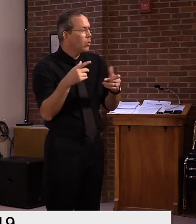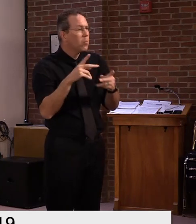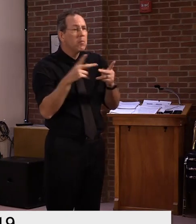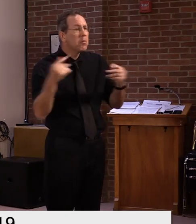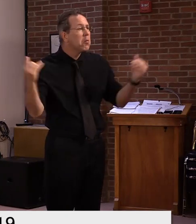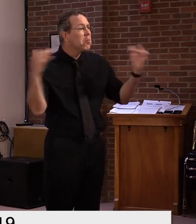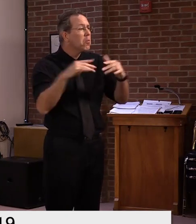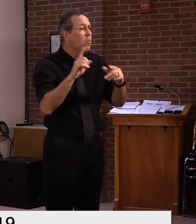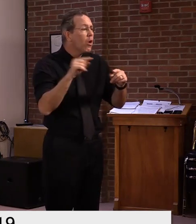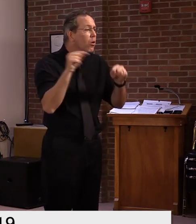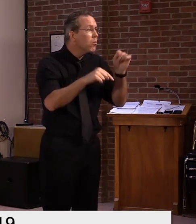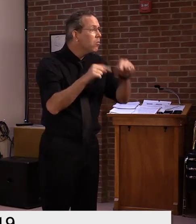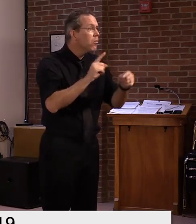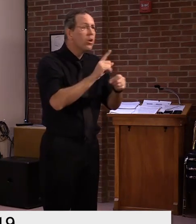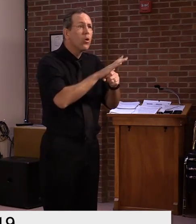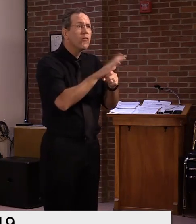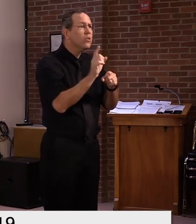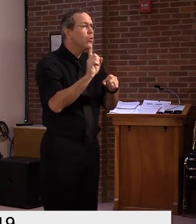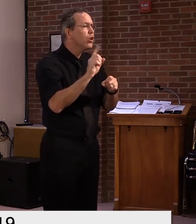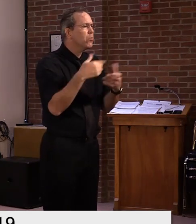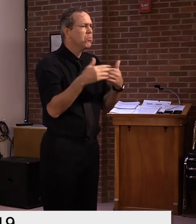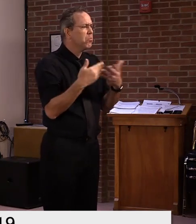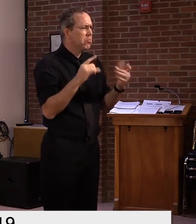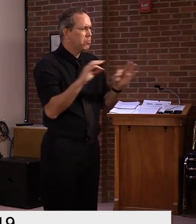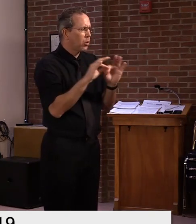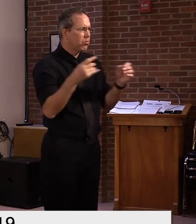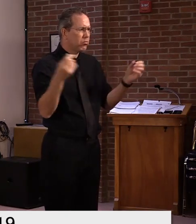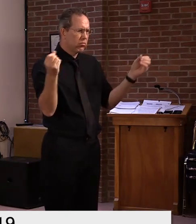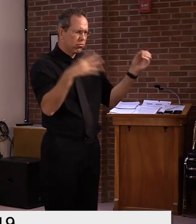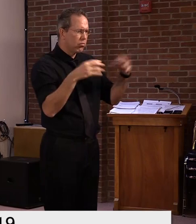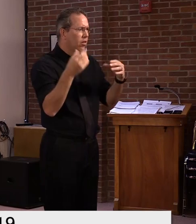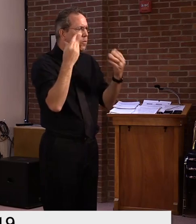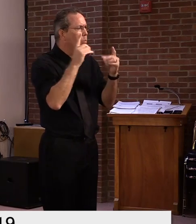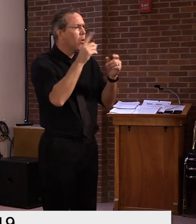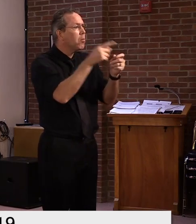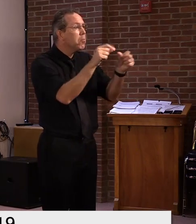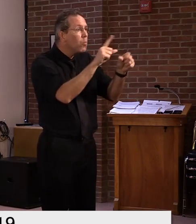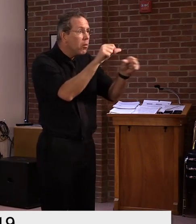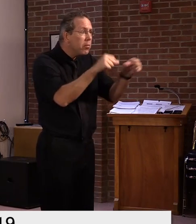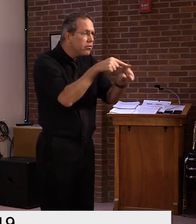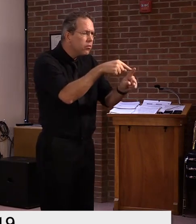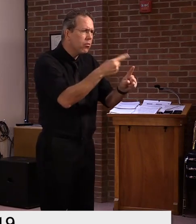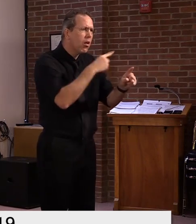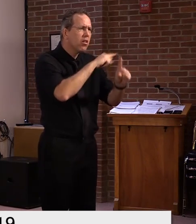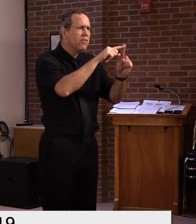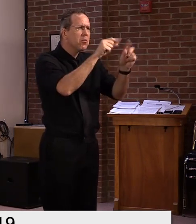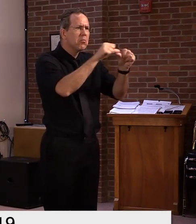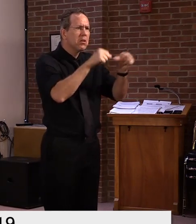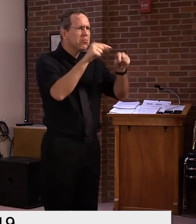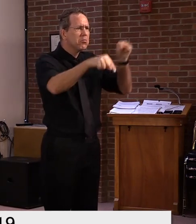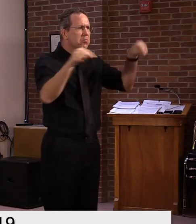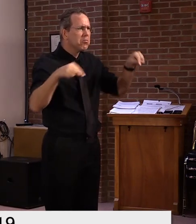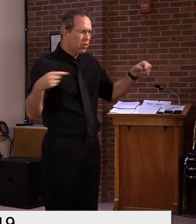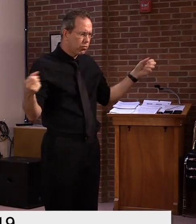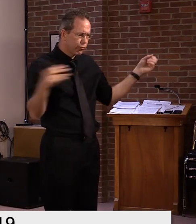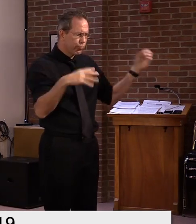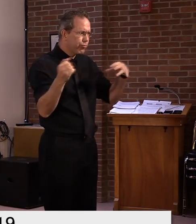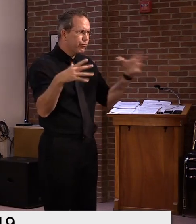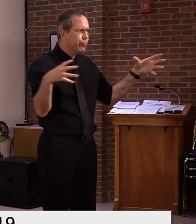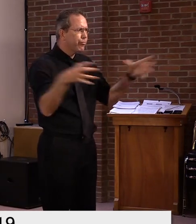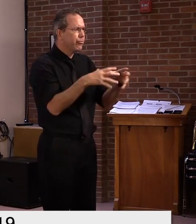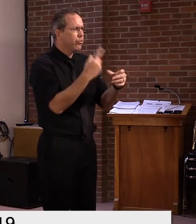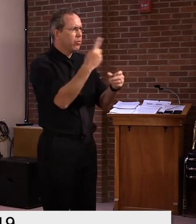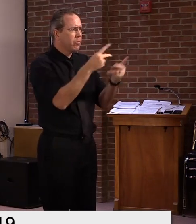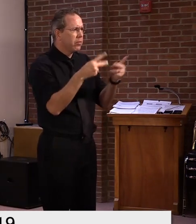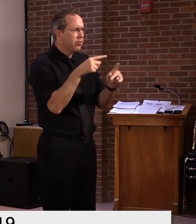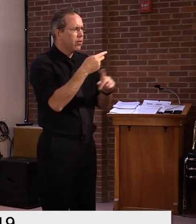pandemic, coming from various locations as they came to those child care centers. Probably as diverse as